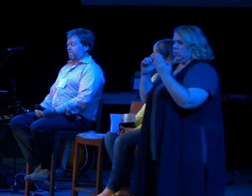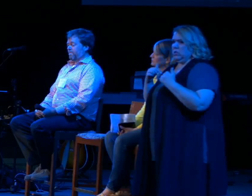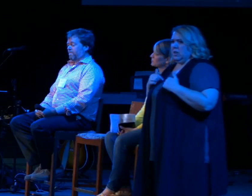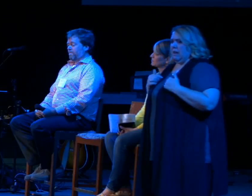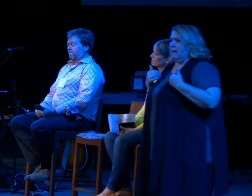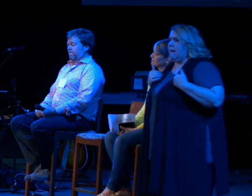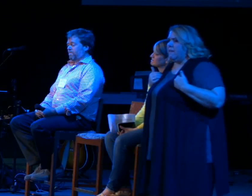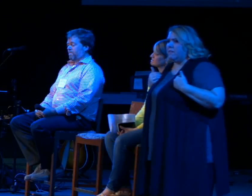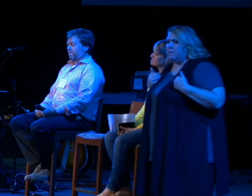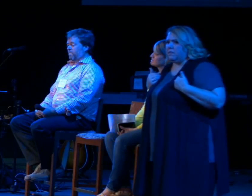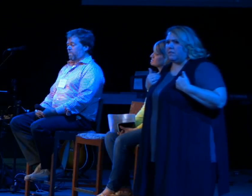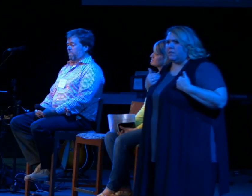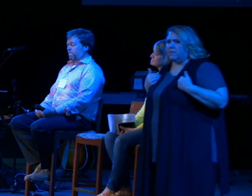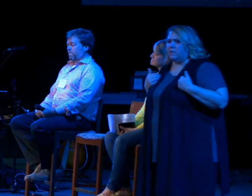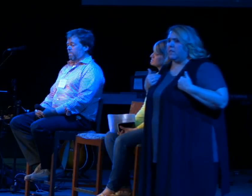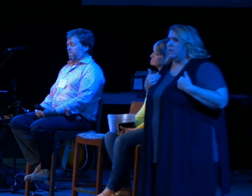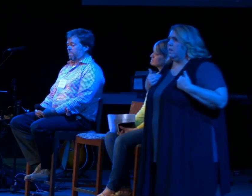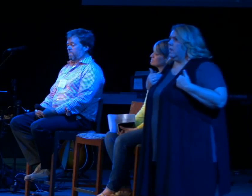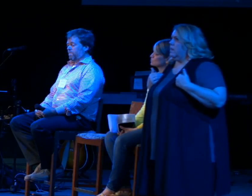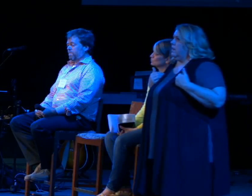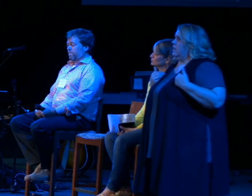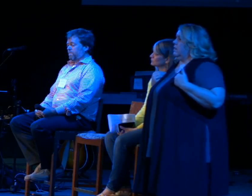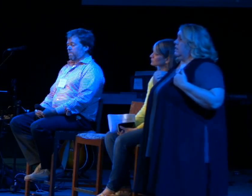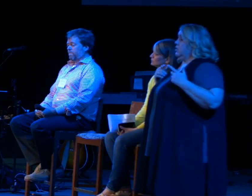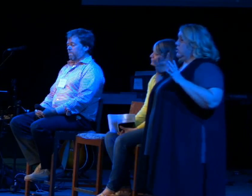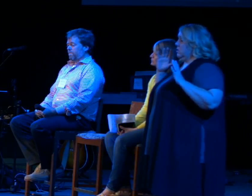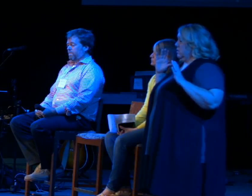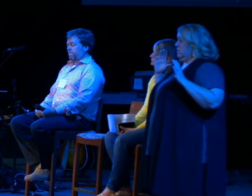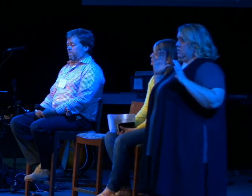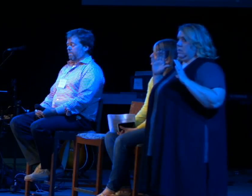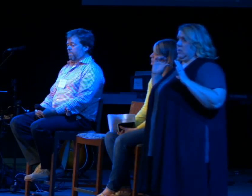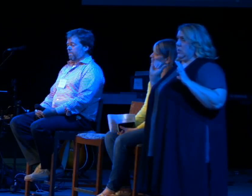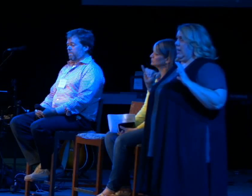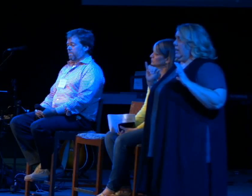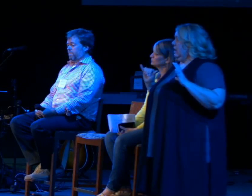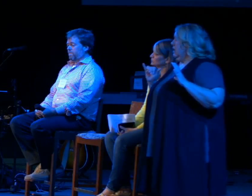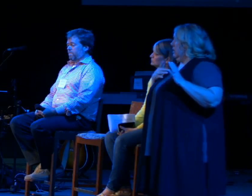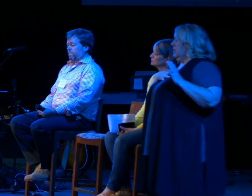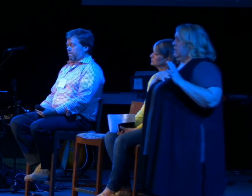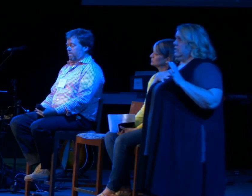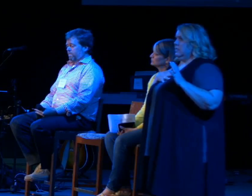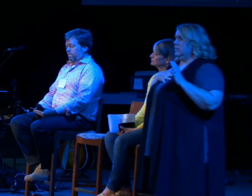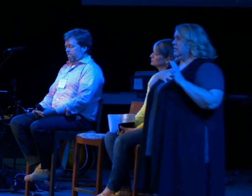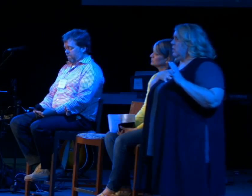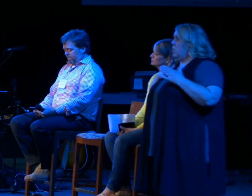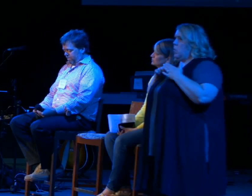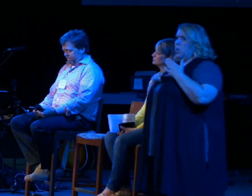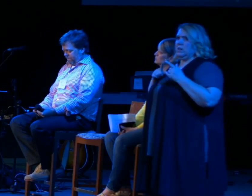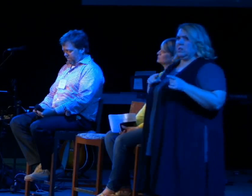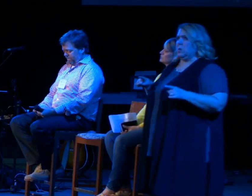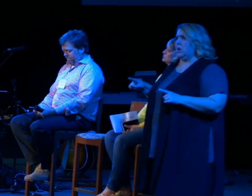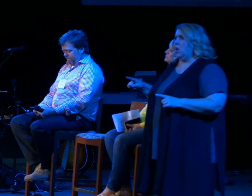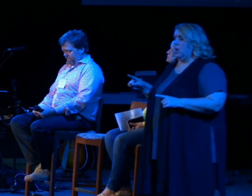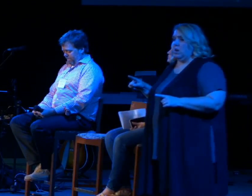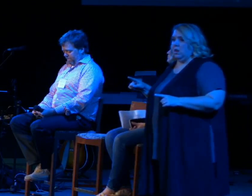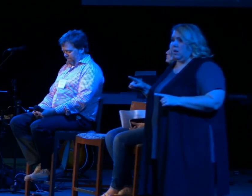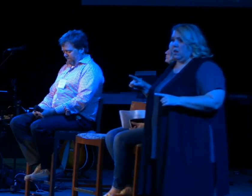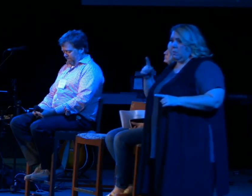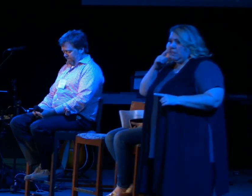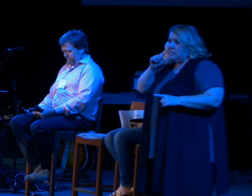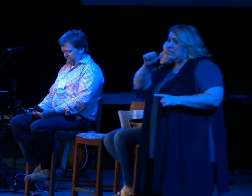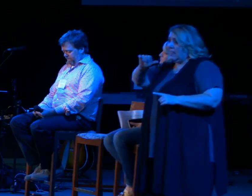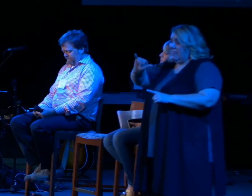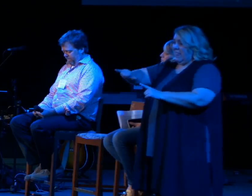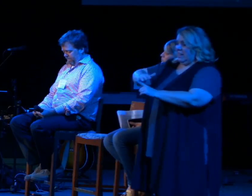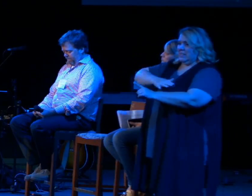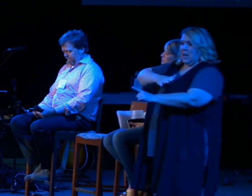it is this kind of wide-eyed, what is going on here kind of feeling, because it hasn't been my Methodist